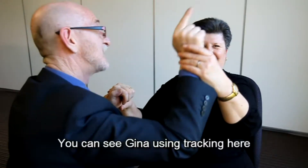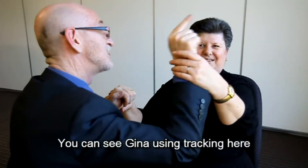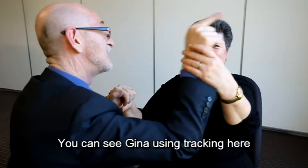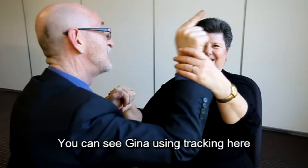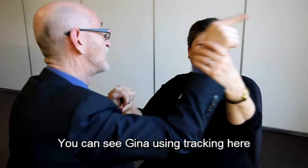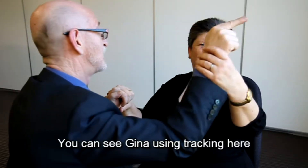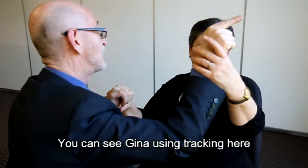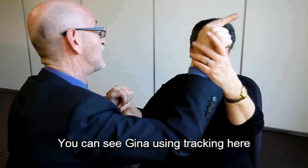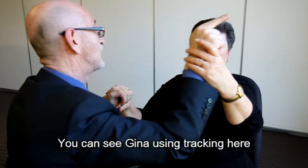using tracking here.